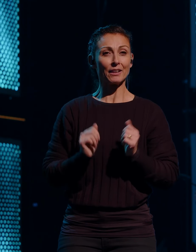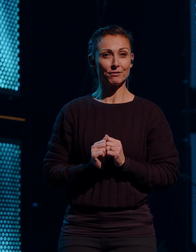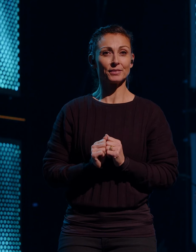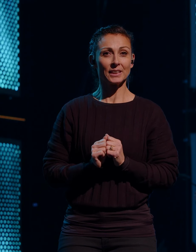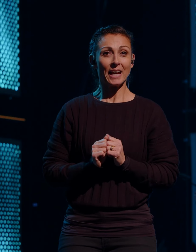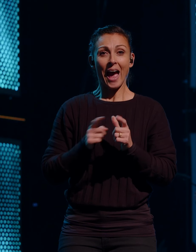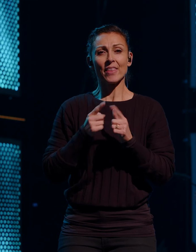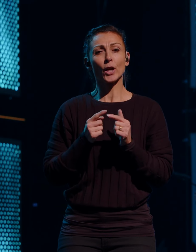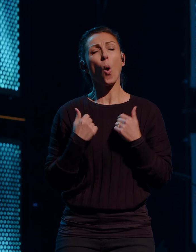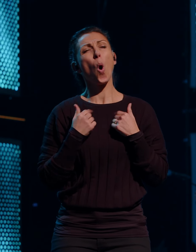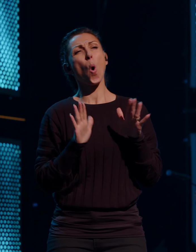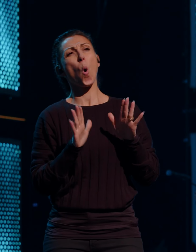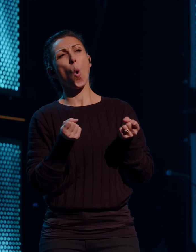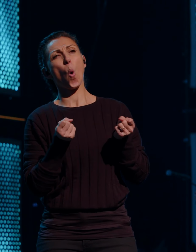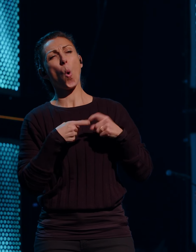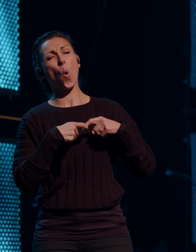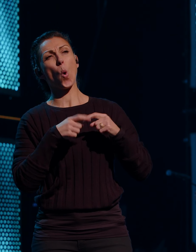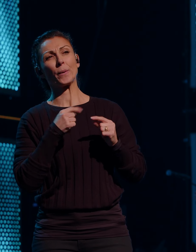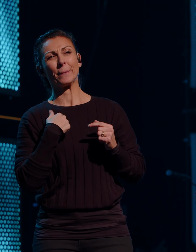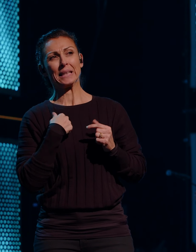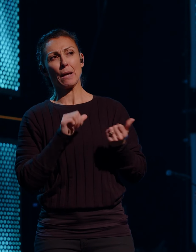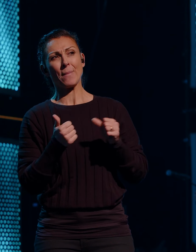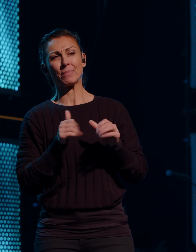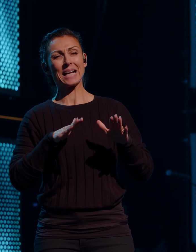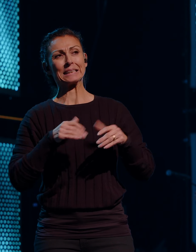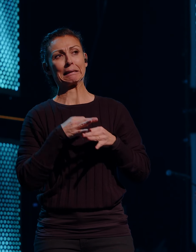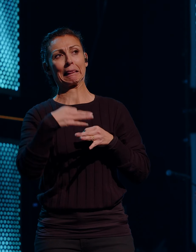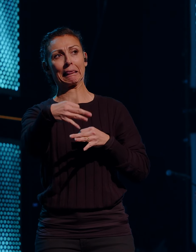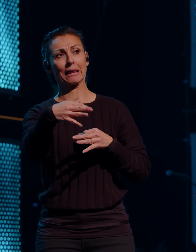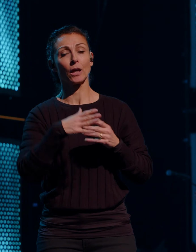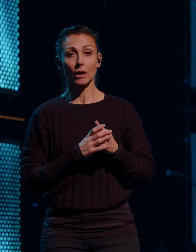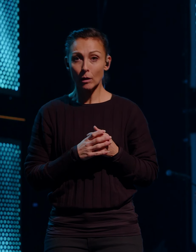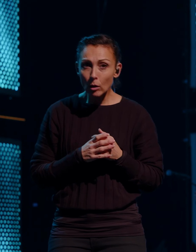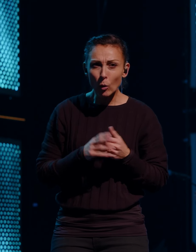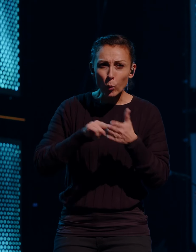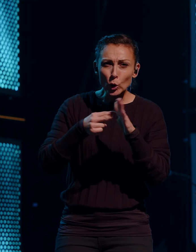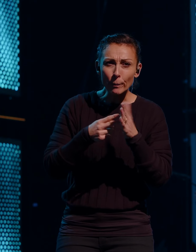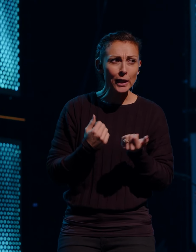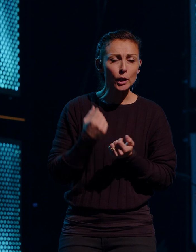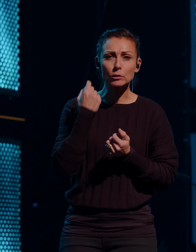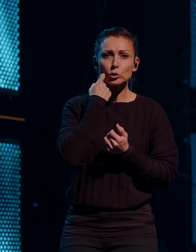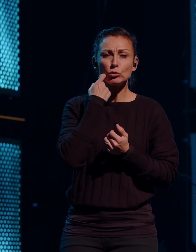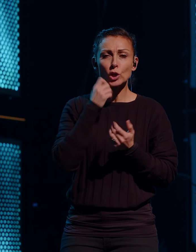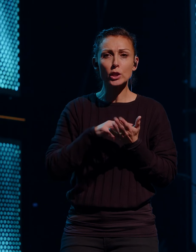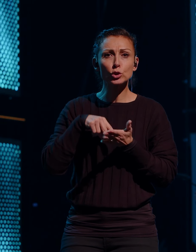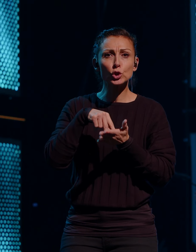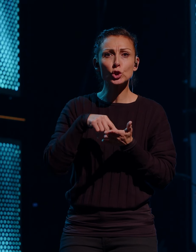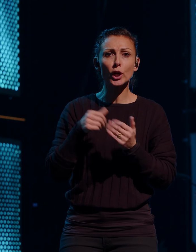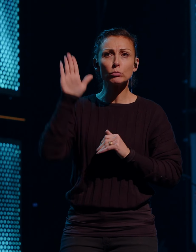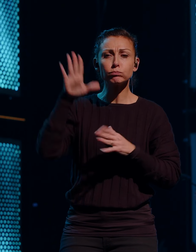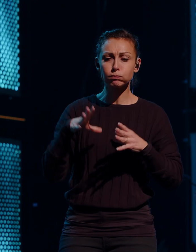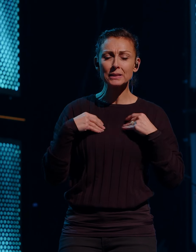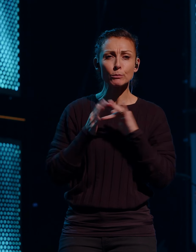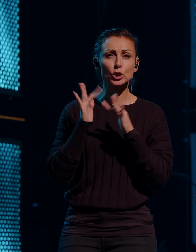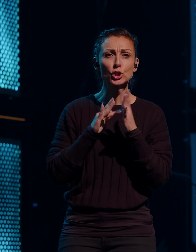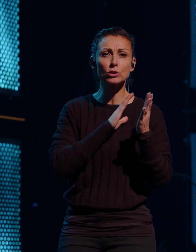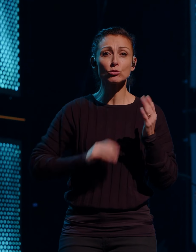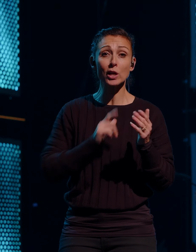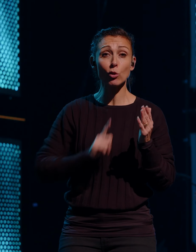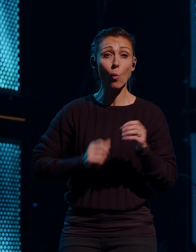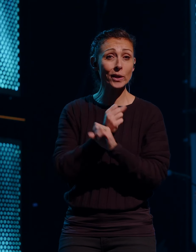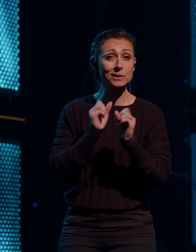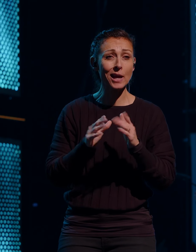accepted Christ. Believe and get baptized. Repent and get baptized. We got a baptism next week. Trevor's right here. You want to get